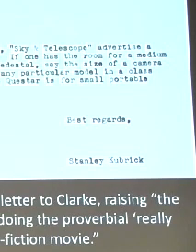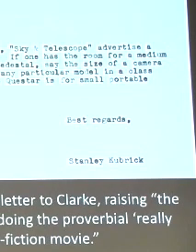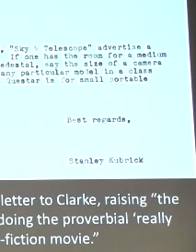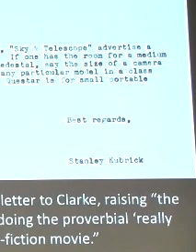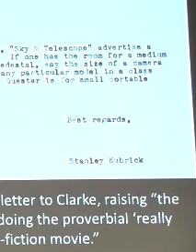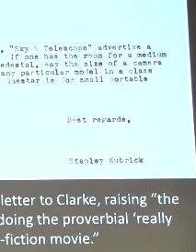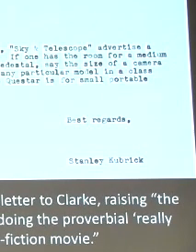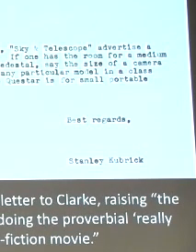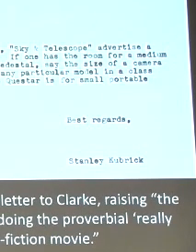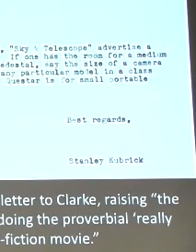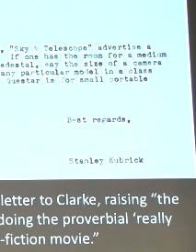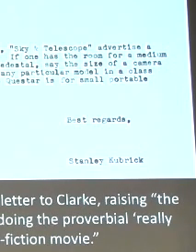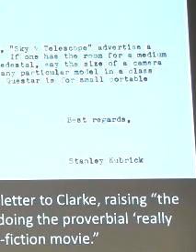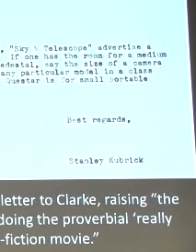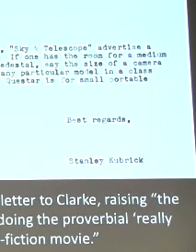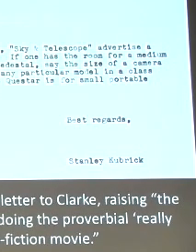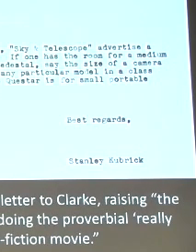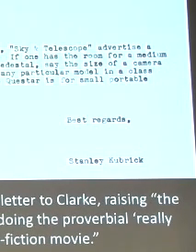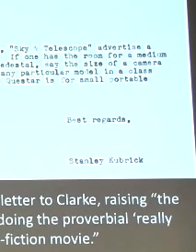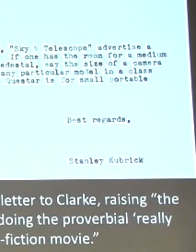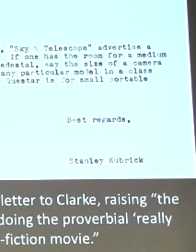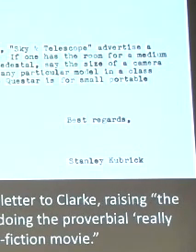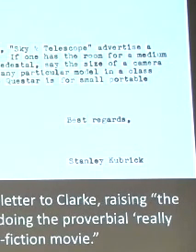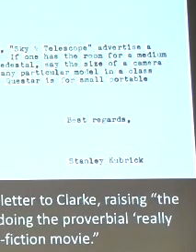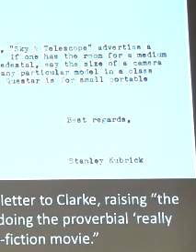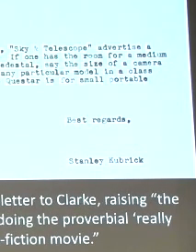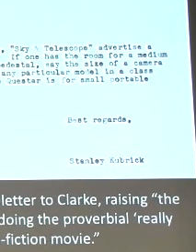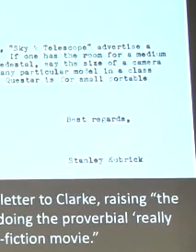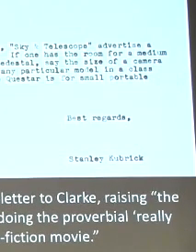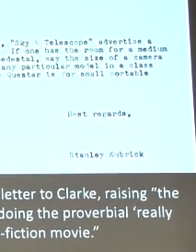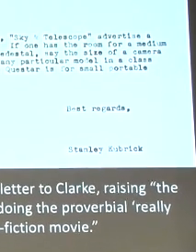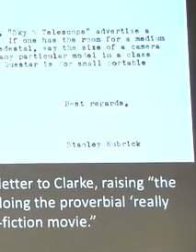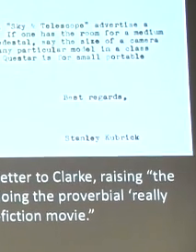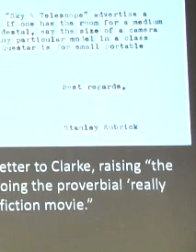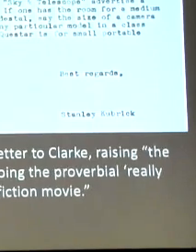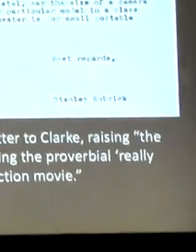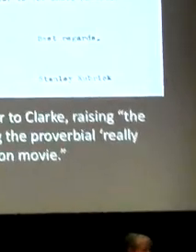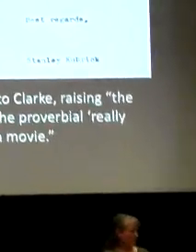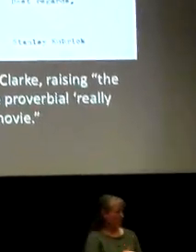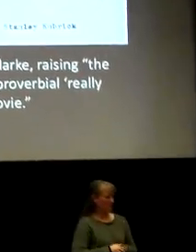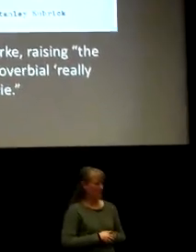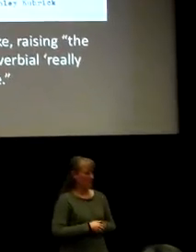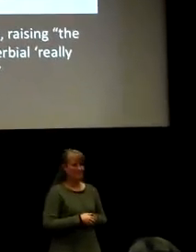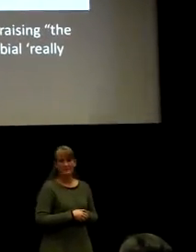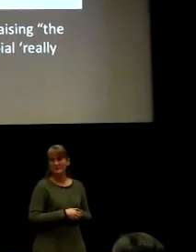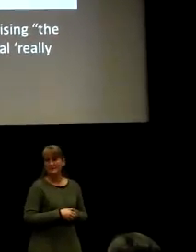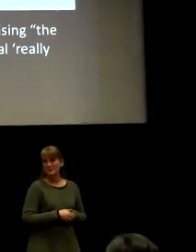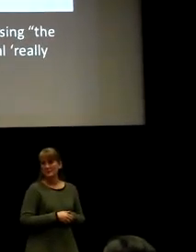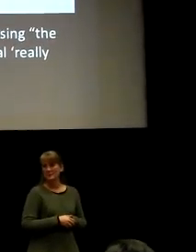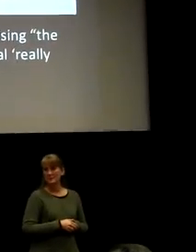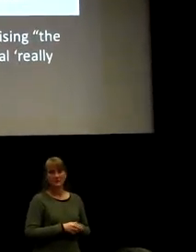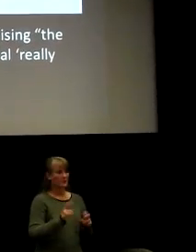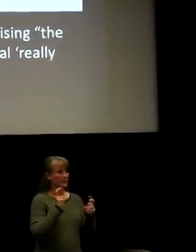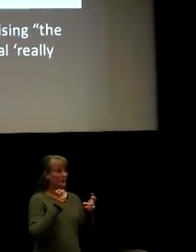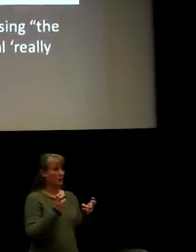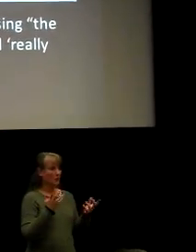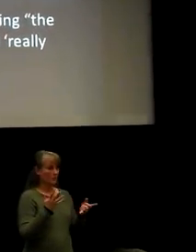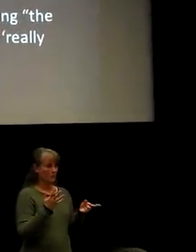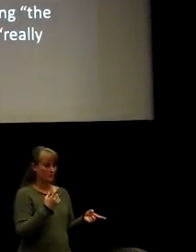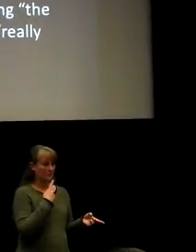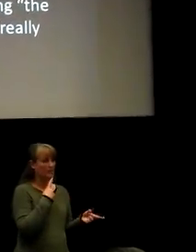Clark's taste when it comes to film. He thought that these were all horrible films. And I can quote him on